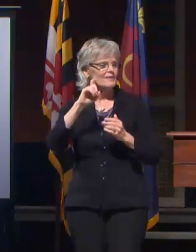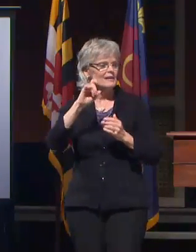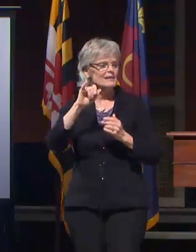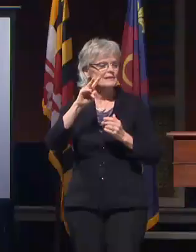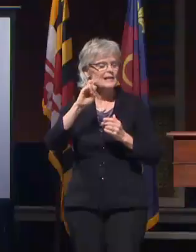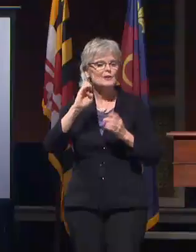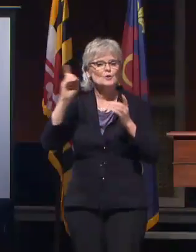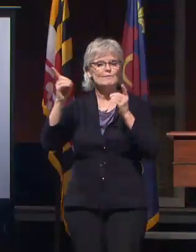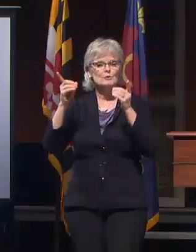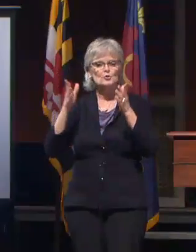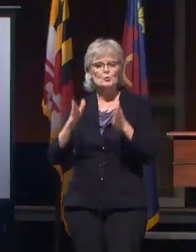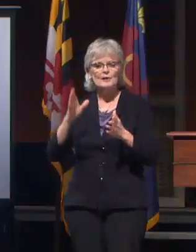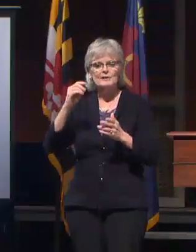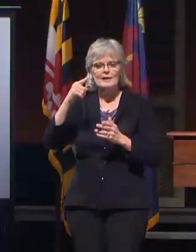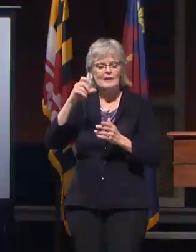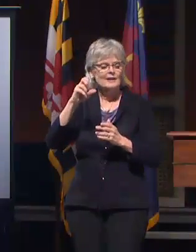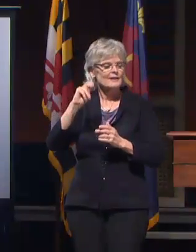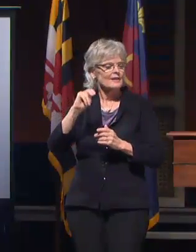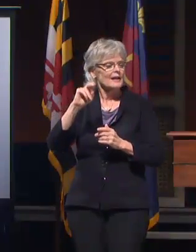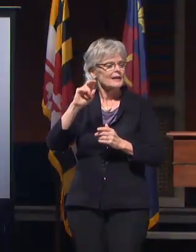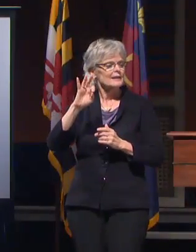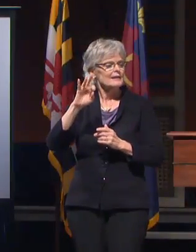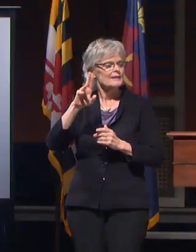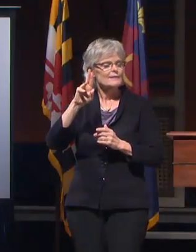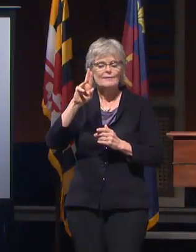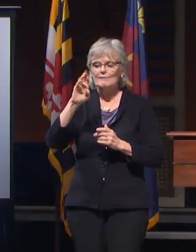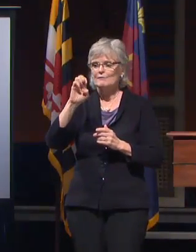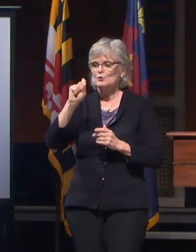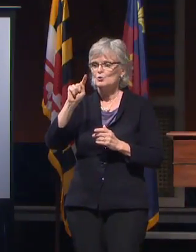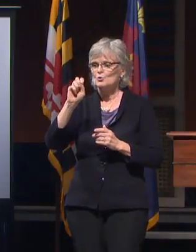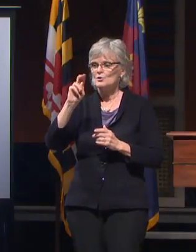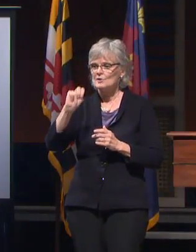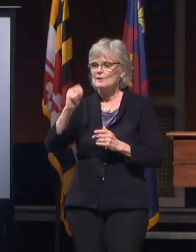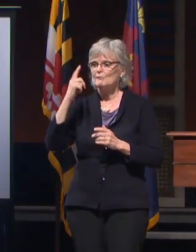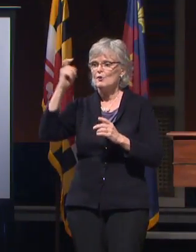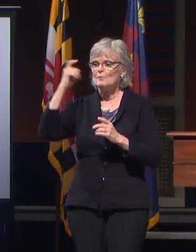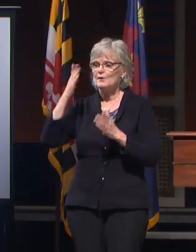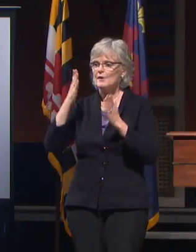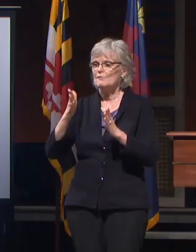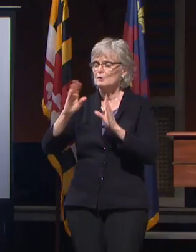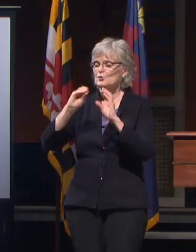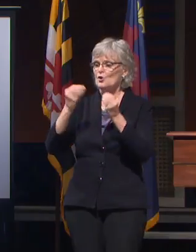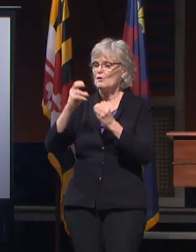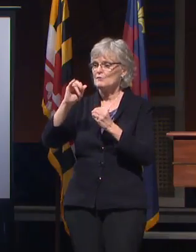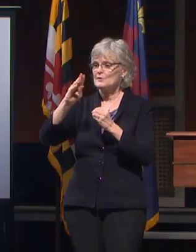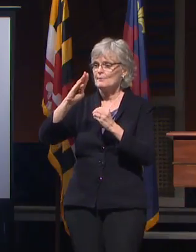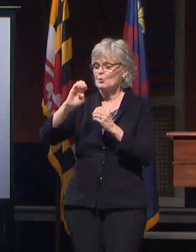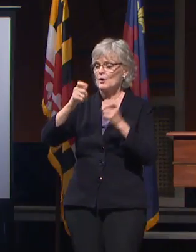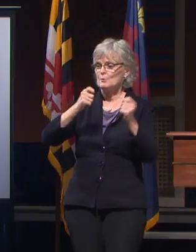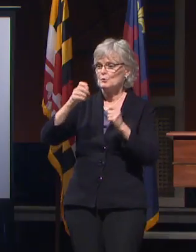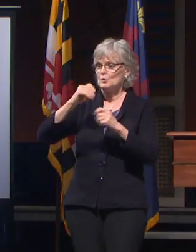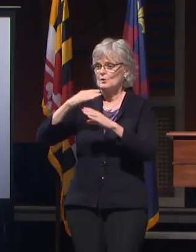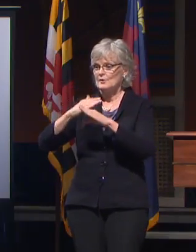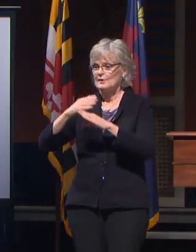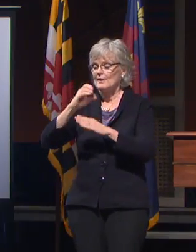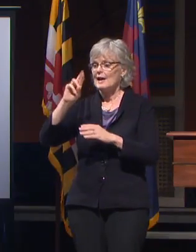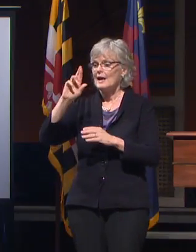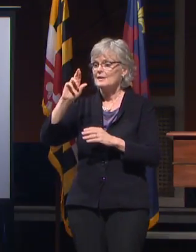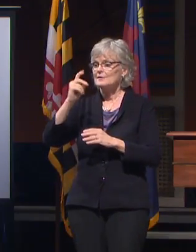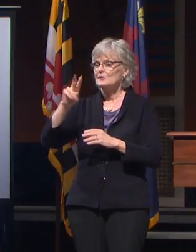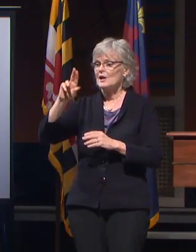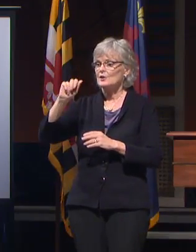Executive Director Glenn Fuston of the Governor's Office of Crime Control and Prevention, and Dr. Randy